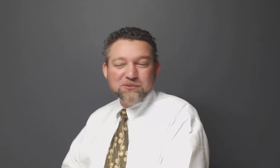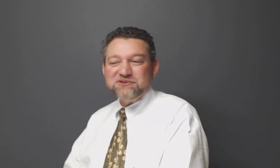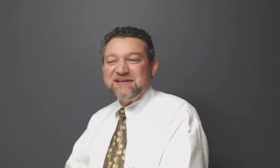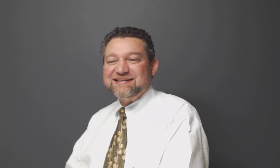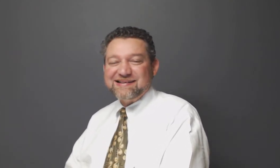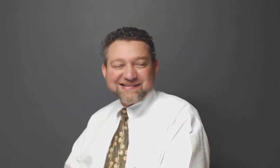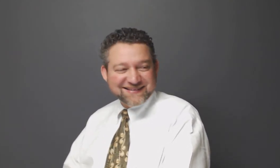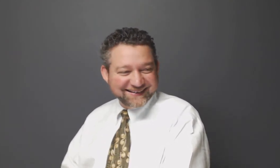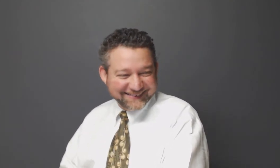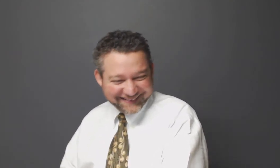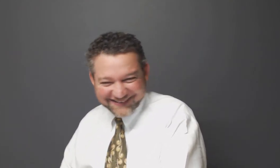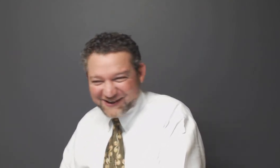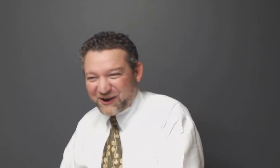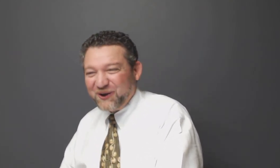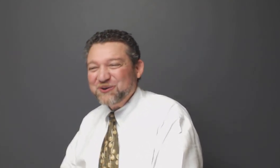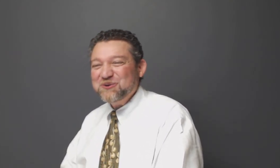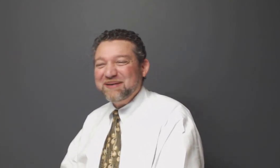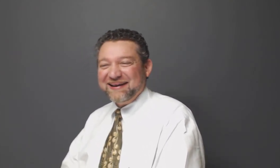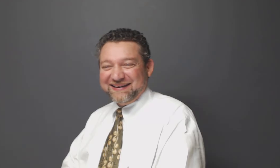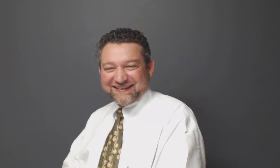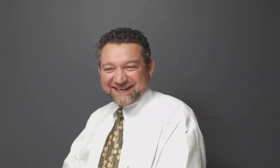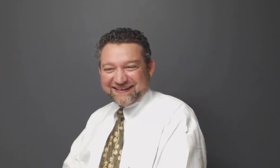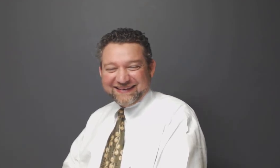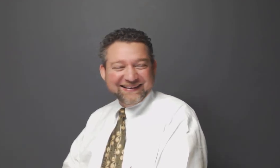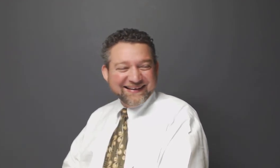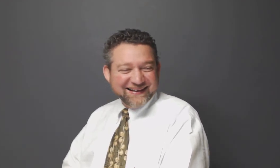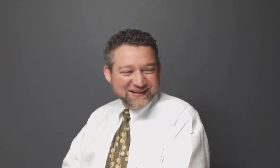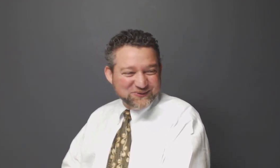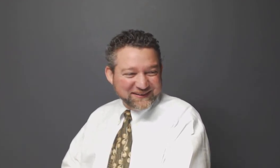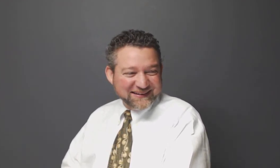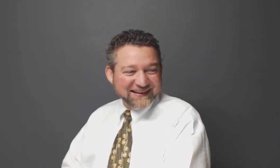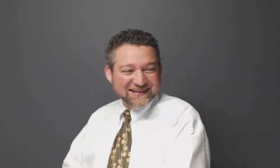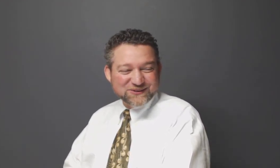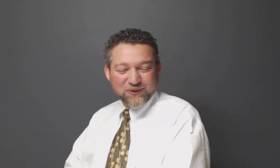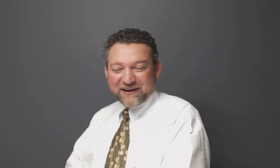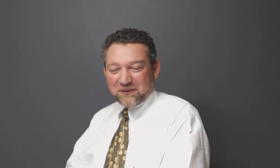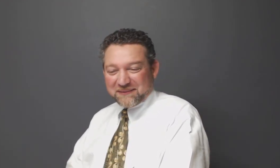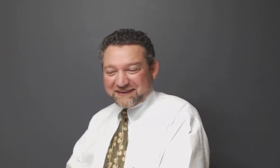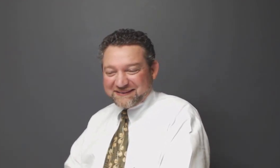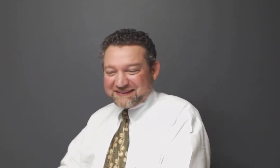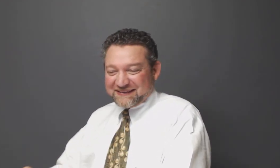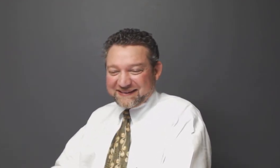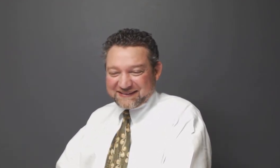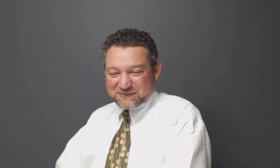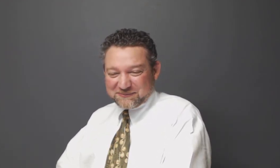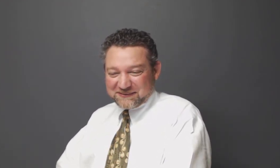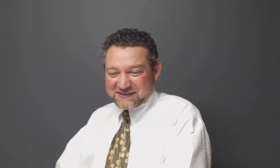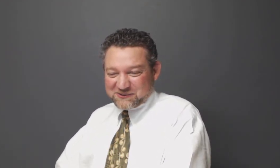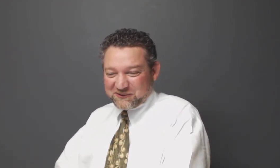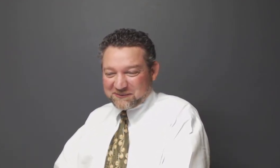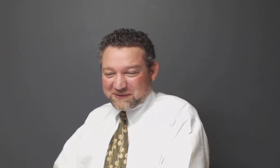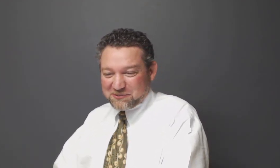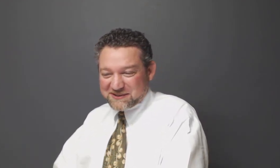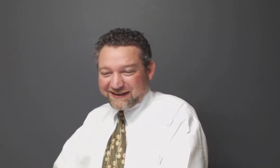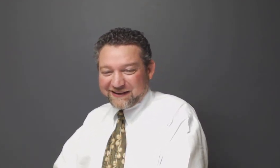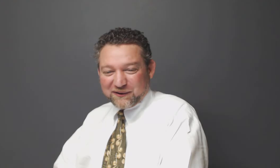global citizens, all humanity, is within his realm. He's going to be presiding over